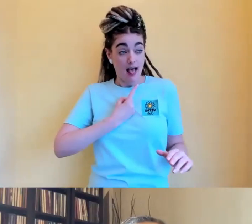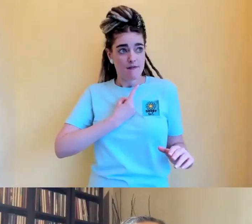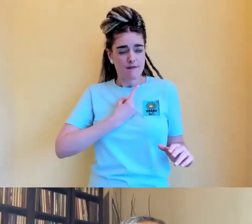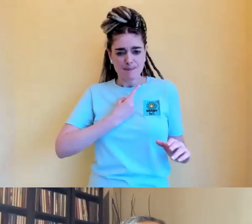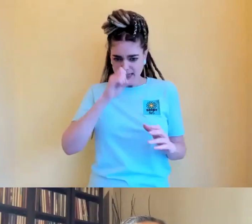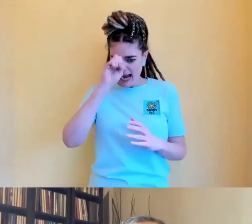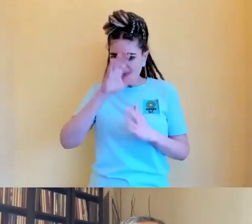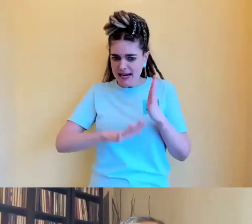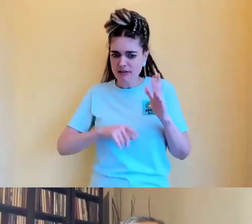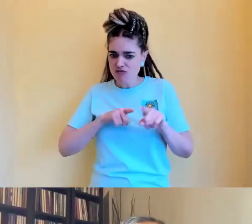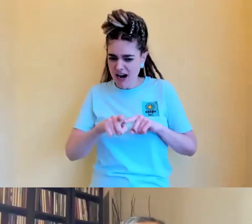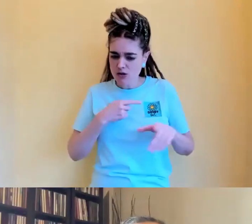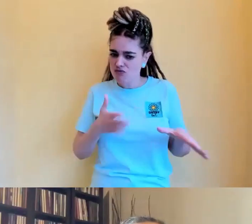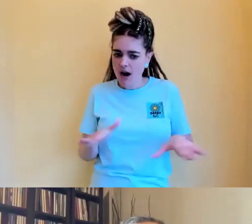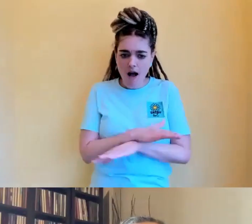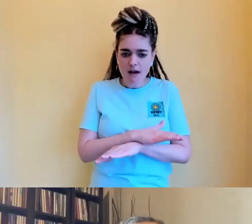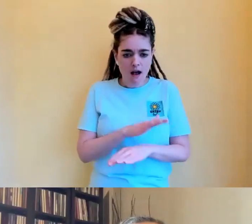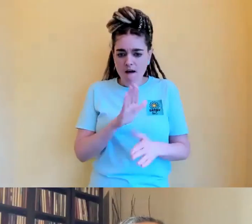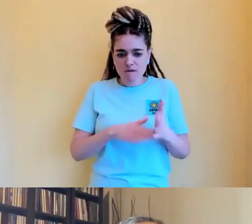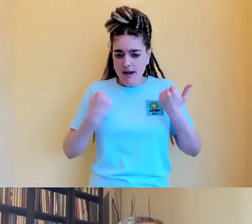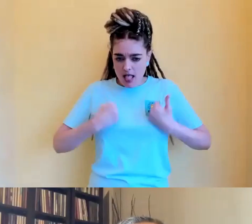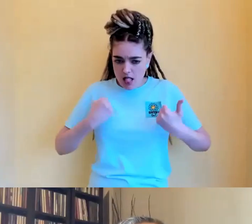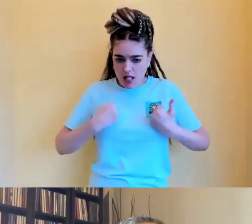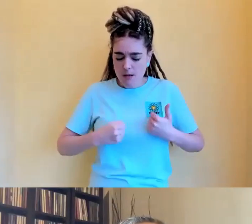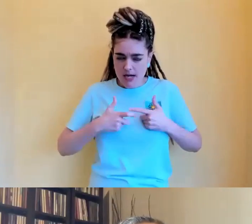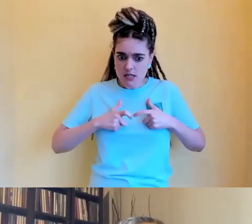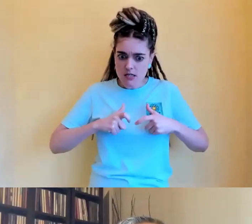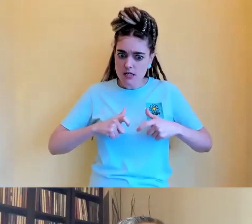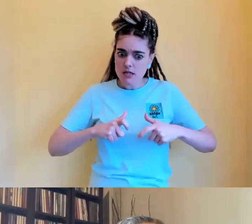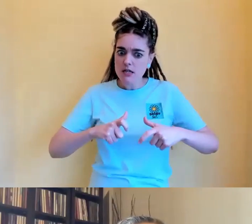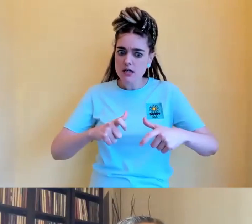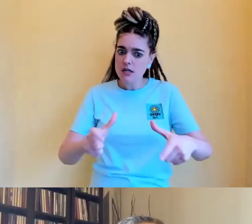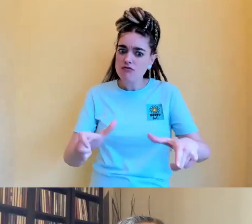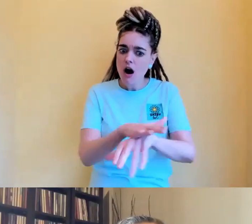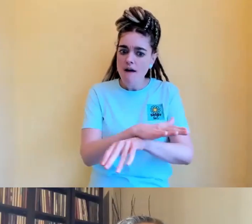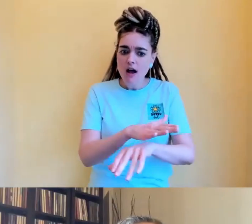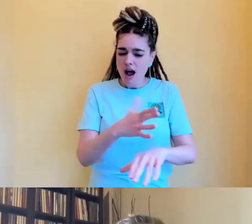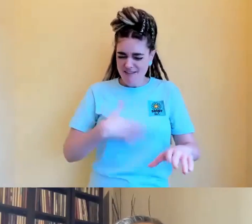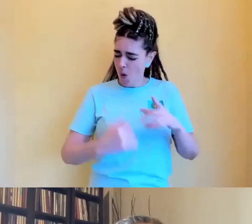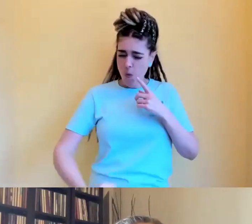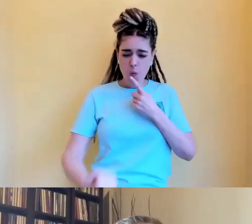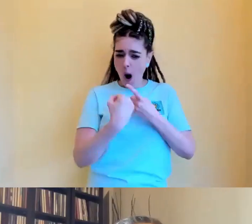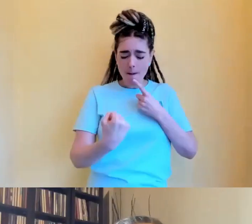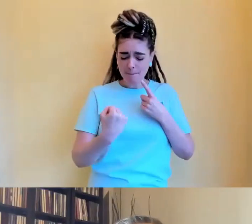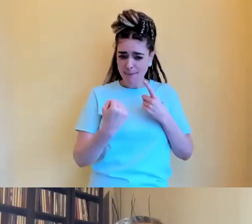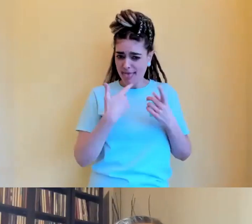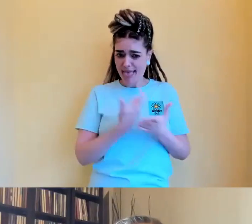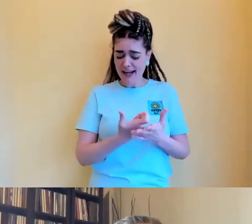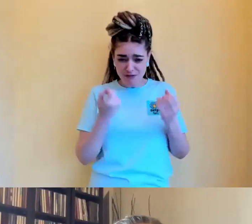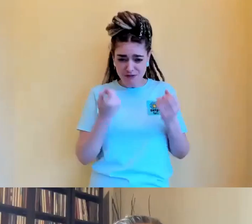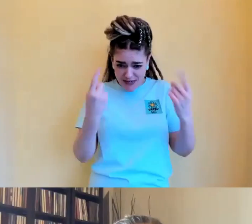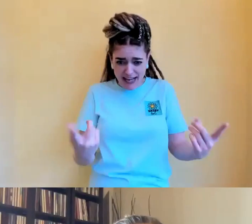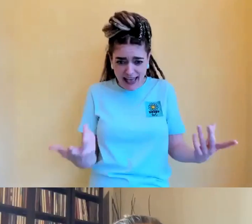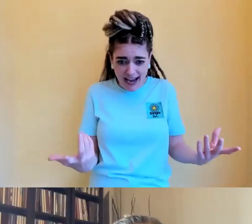to recover from long things, and it is quite striking how much it knocks out of you, but you do get back